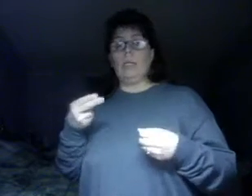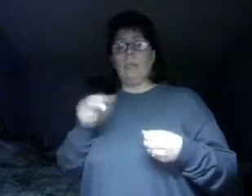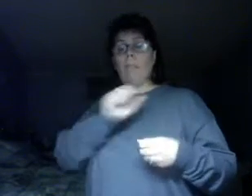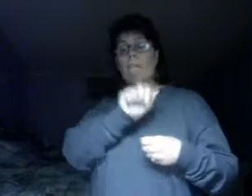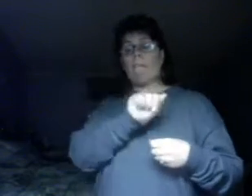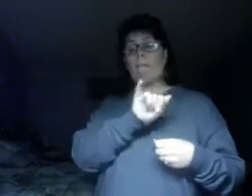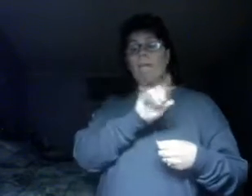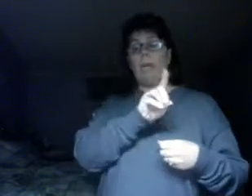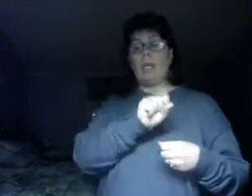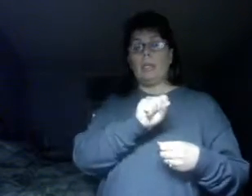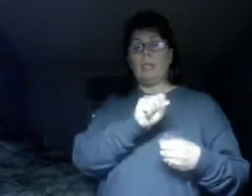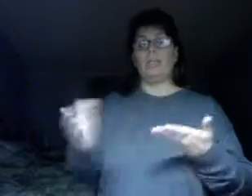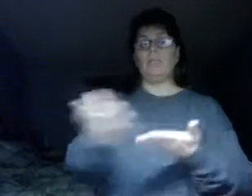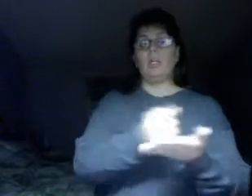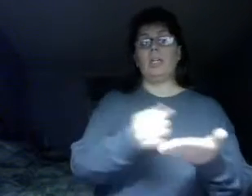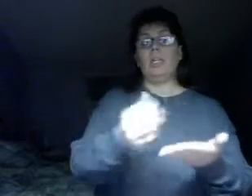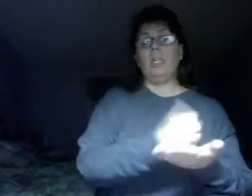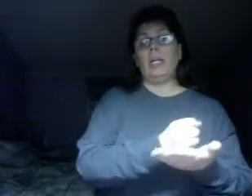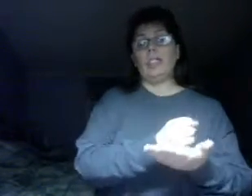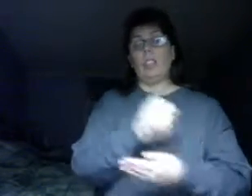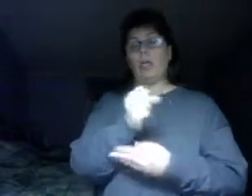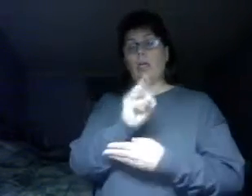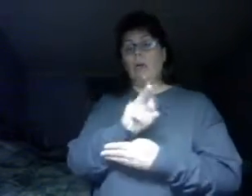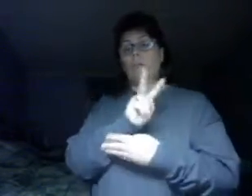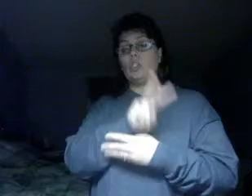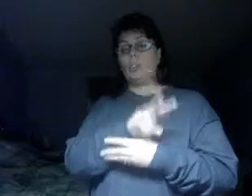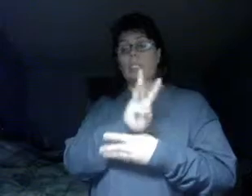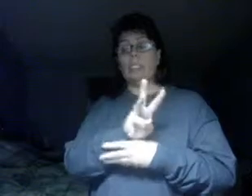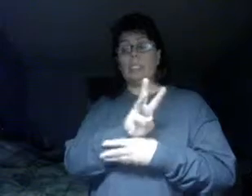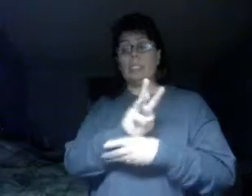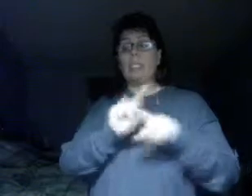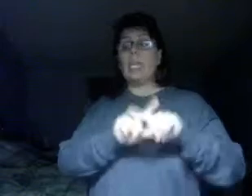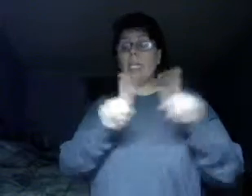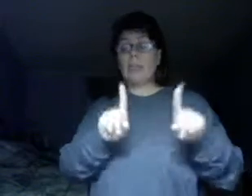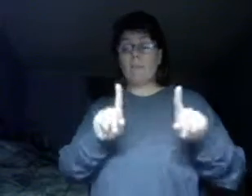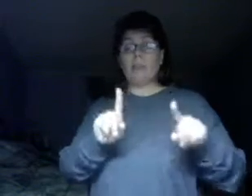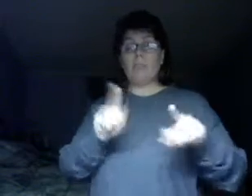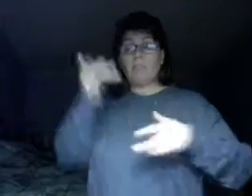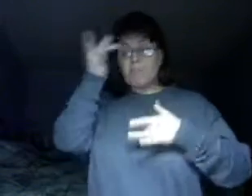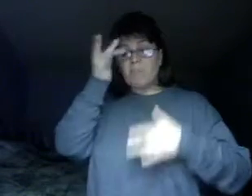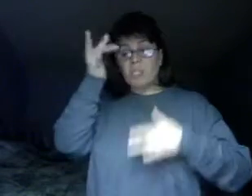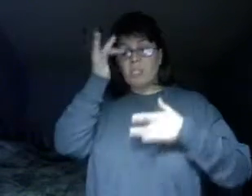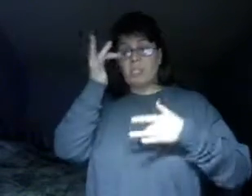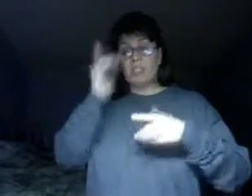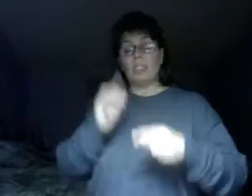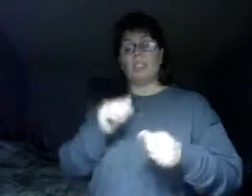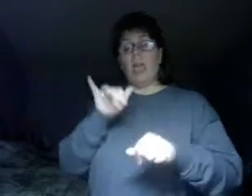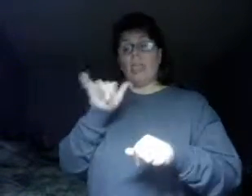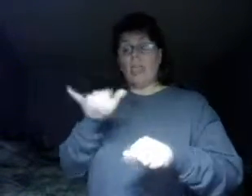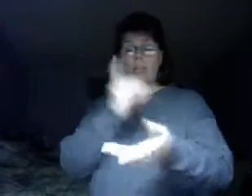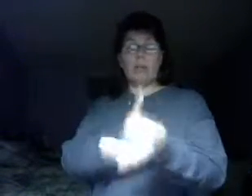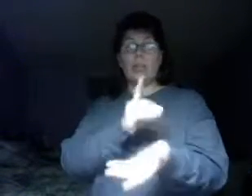is a collection of 26 different opportunistic infections which physicians use in order to diagnose the condition.